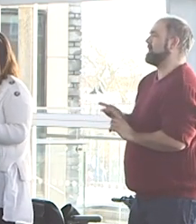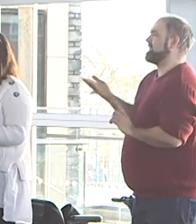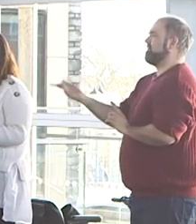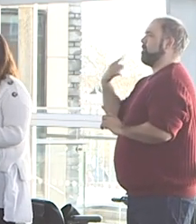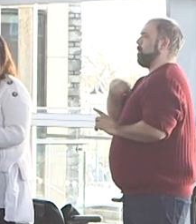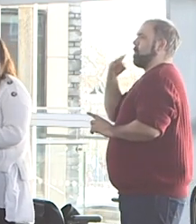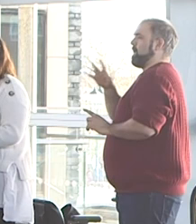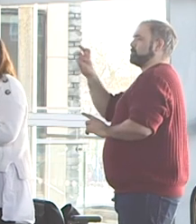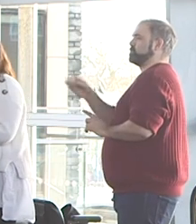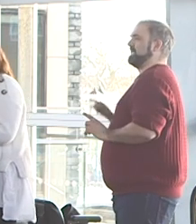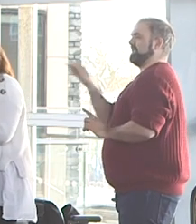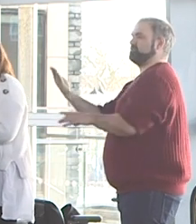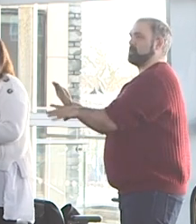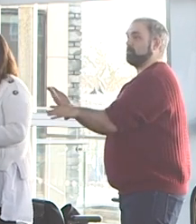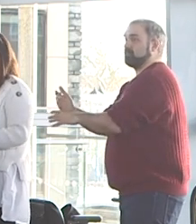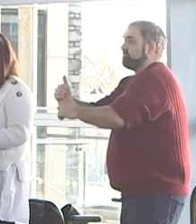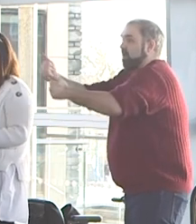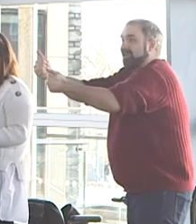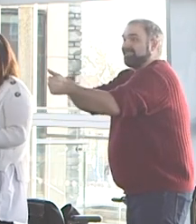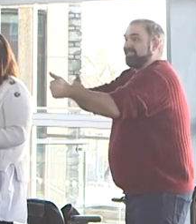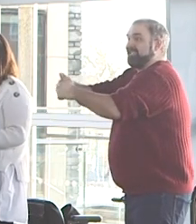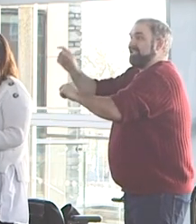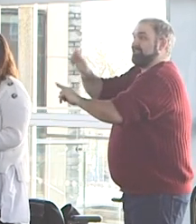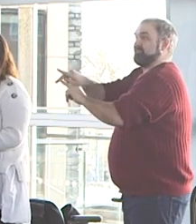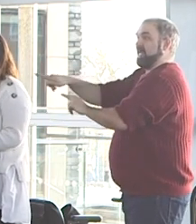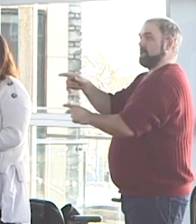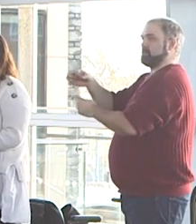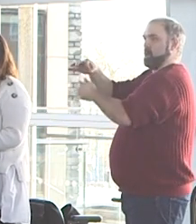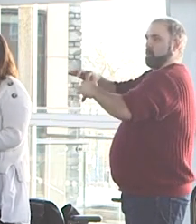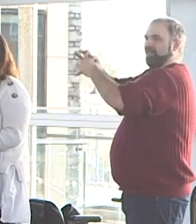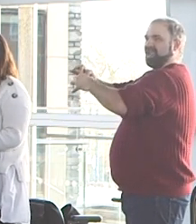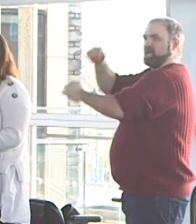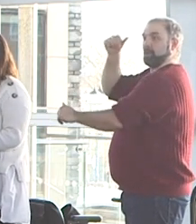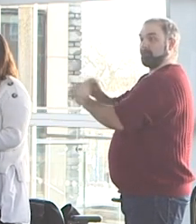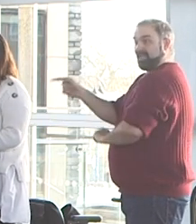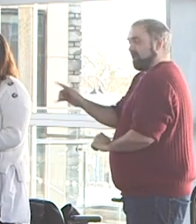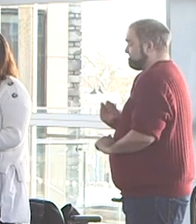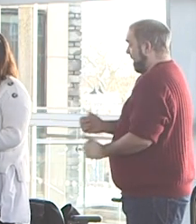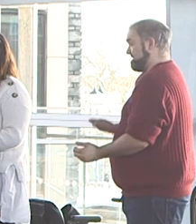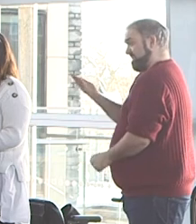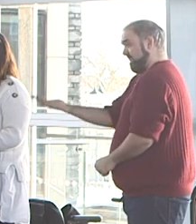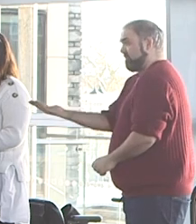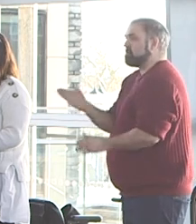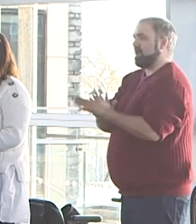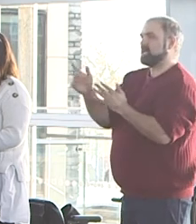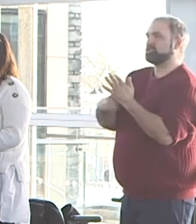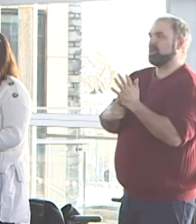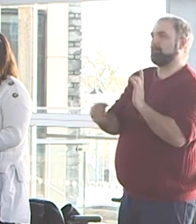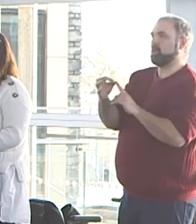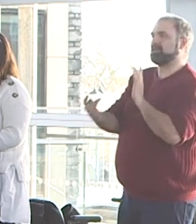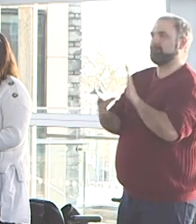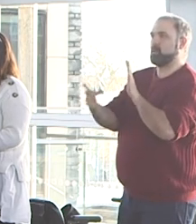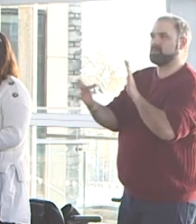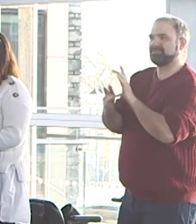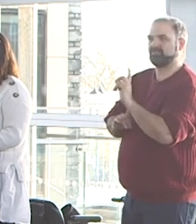Welsh. Again, if they're better, go for it, like, obviously. So HR policies, I would say, they need to